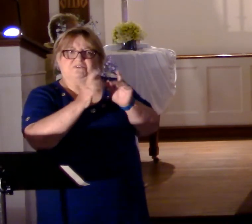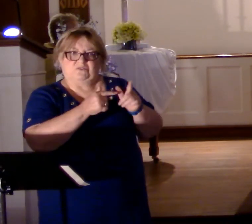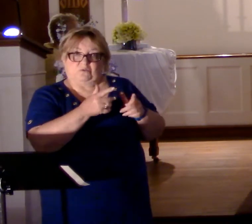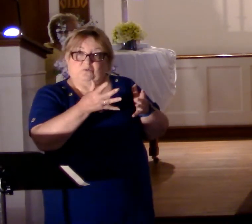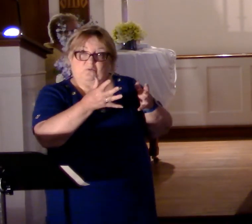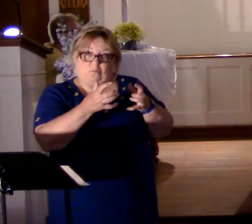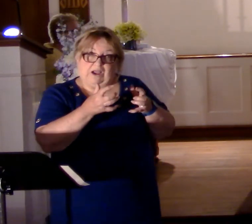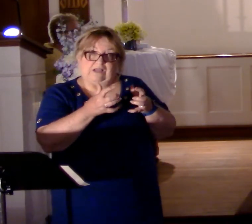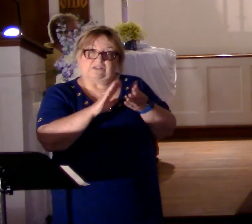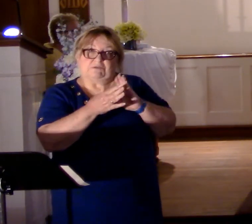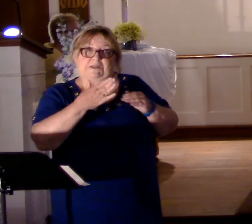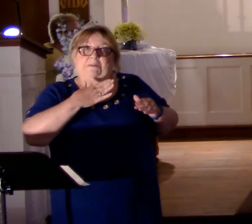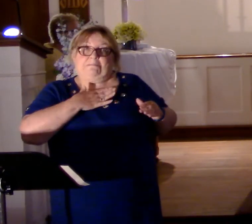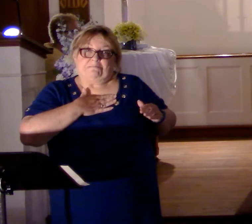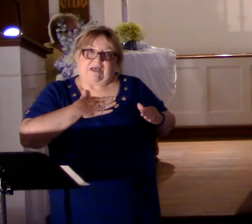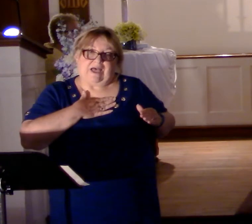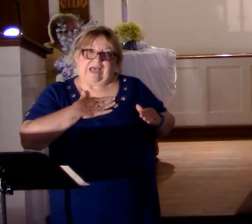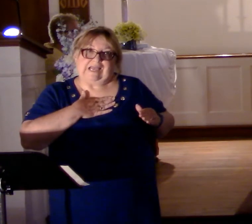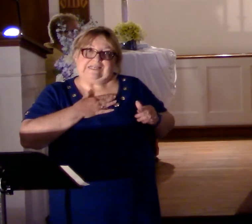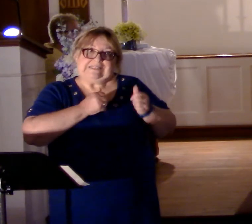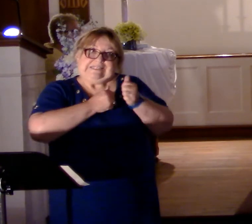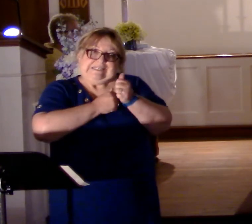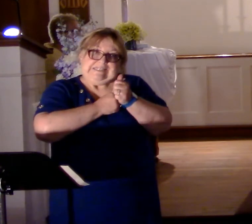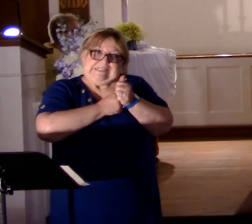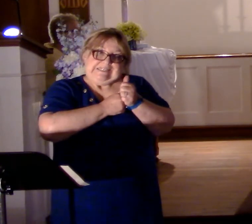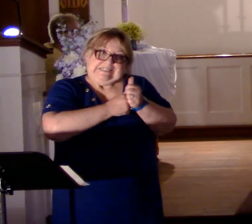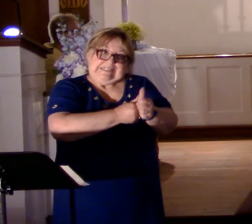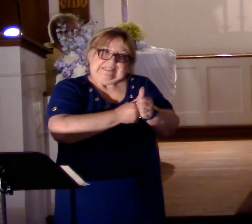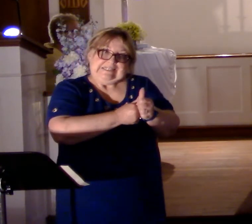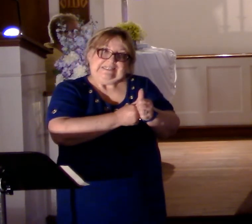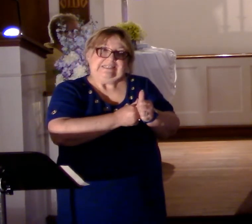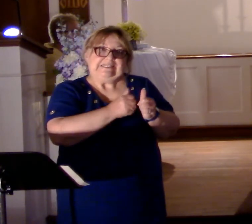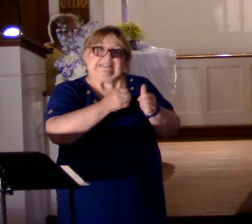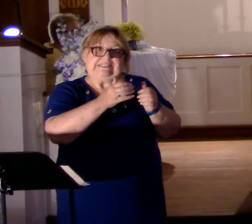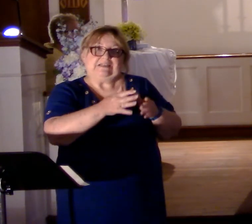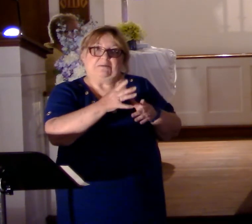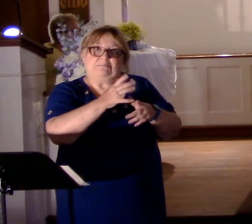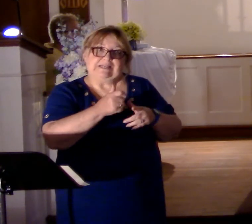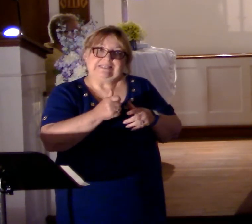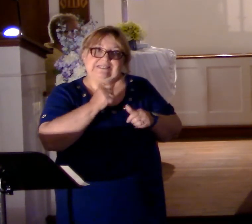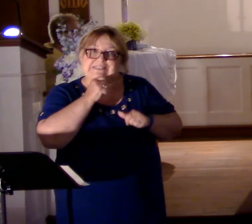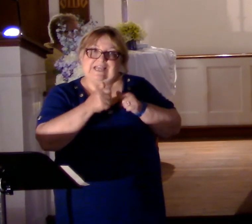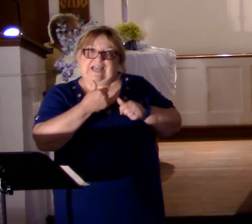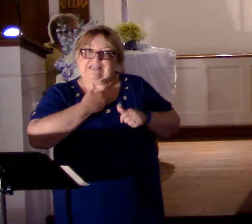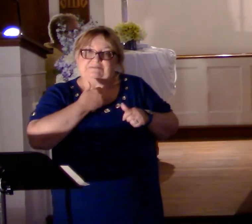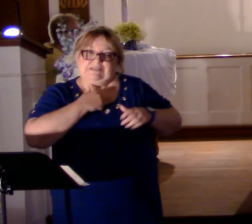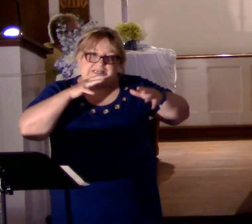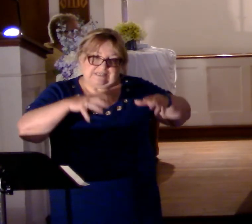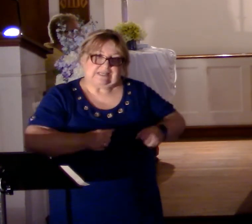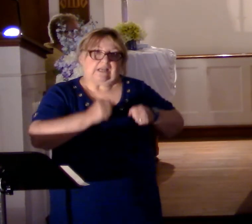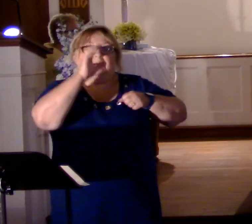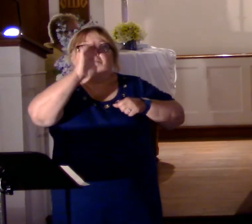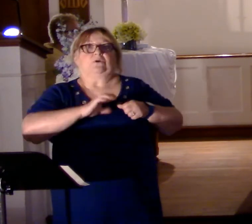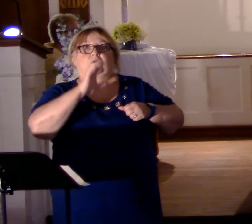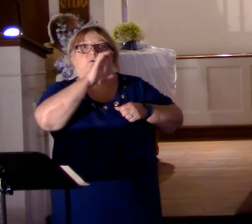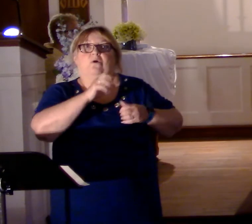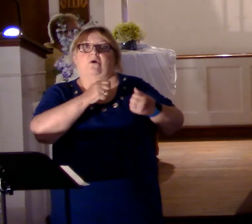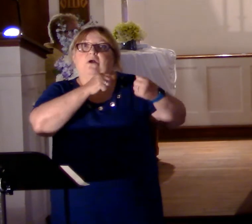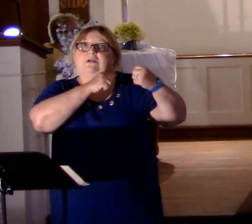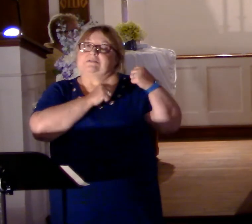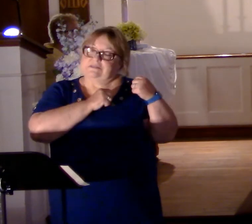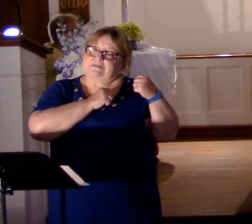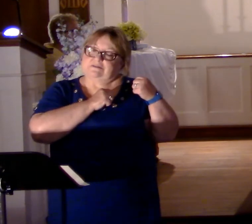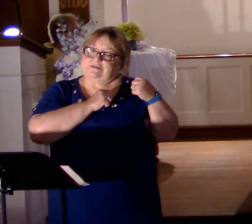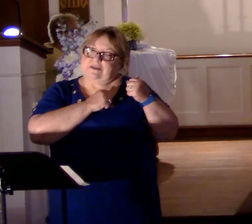whoever wants to be my disciple must deny themselves and take up their cross